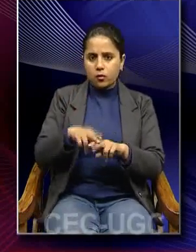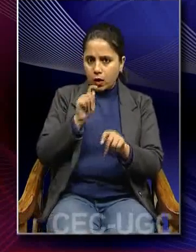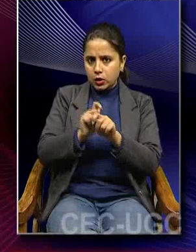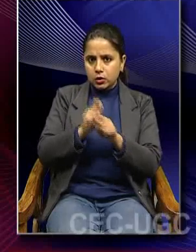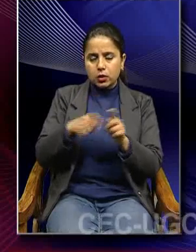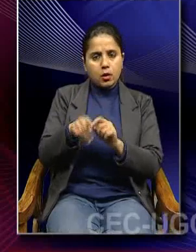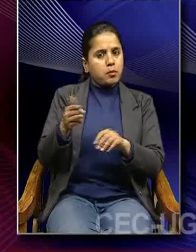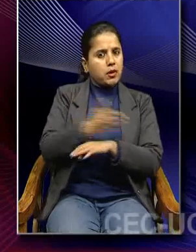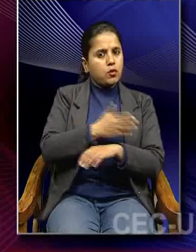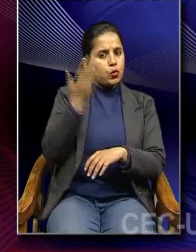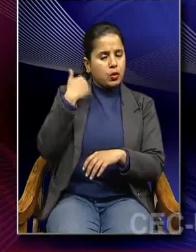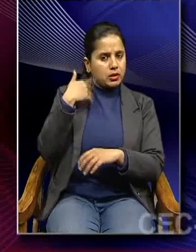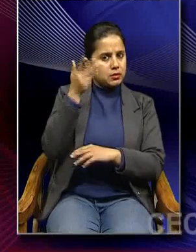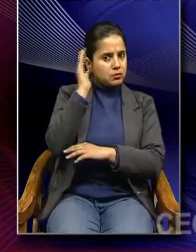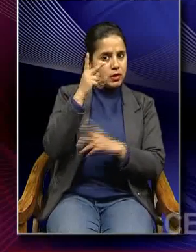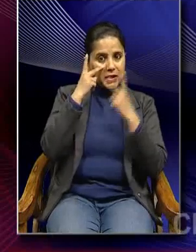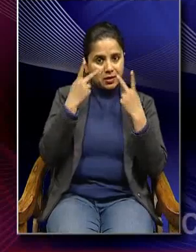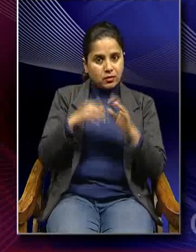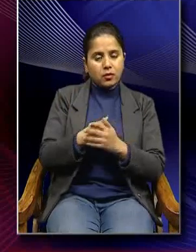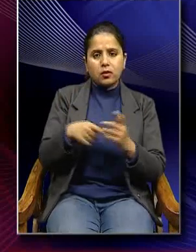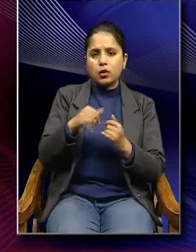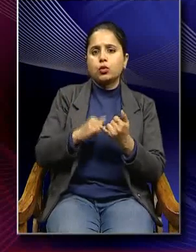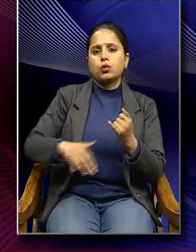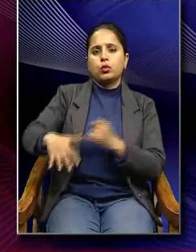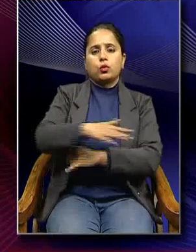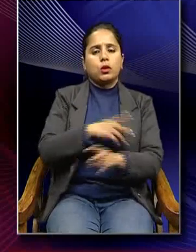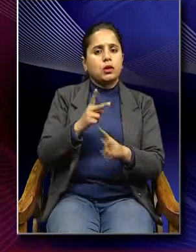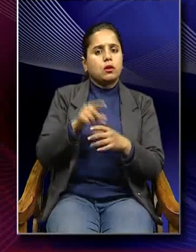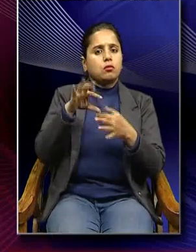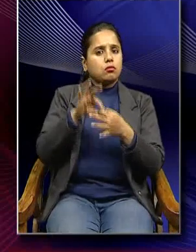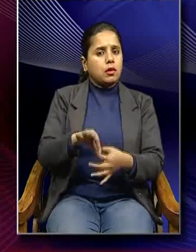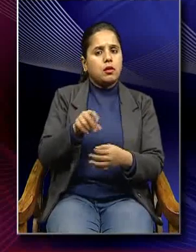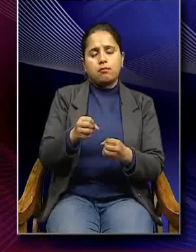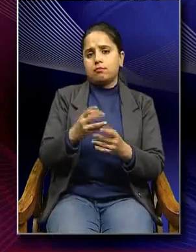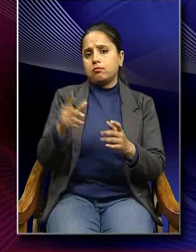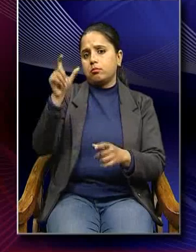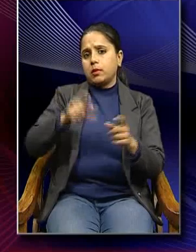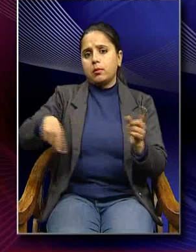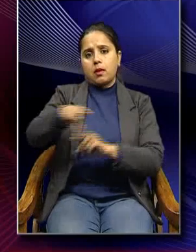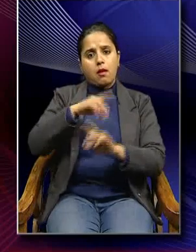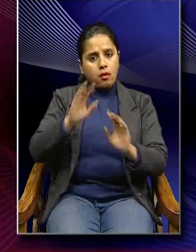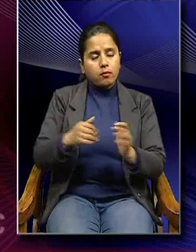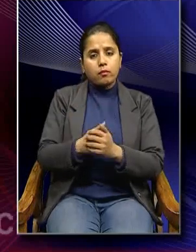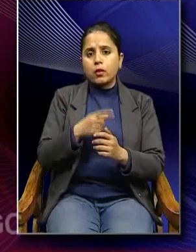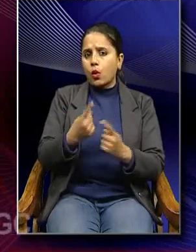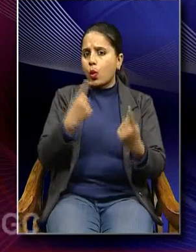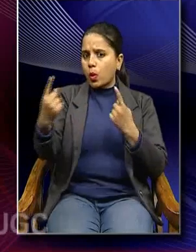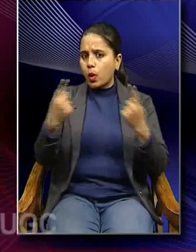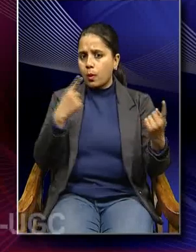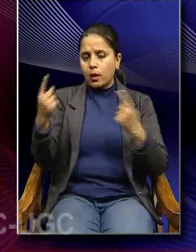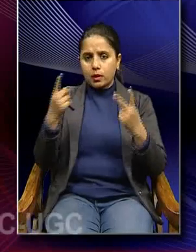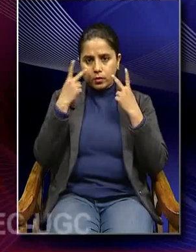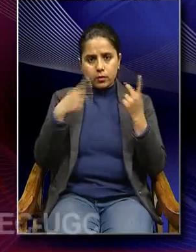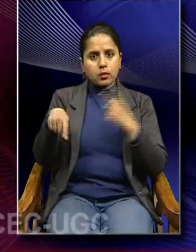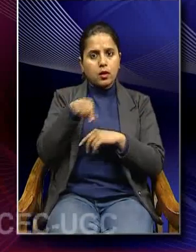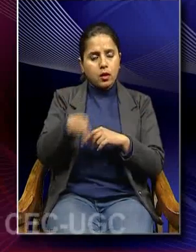earlier lecture, we assume that the society consists of n individuals, each of whom is consuming